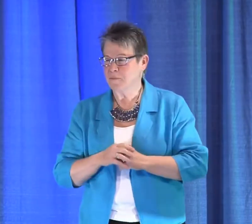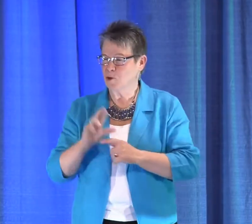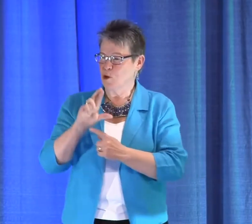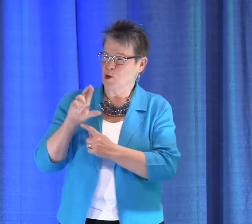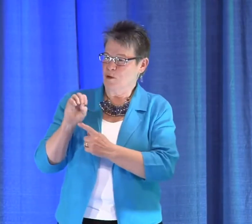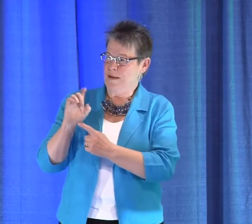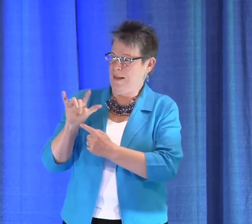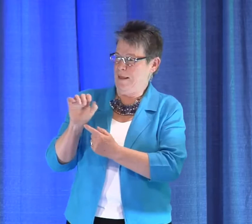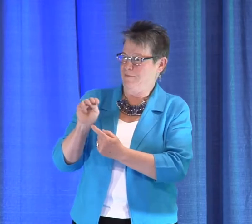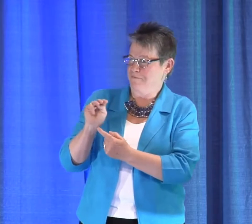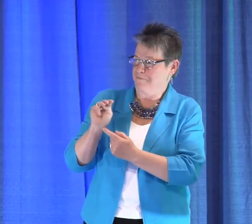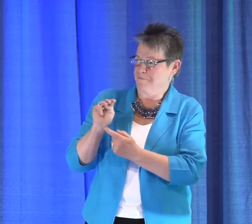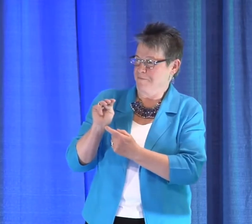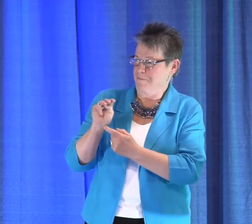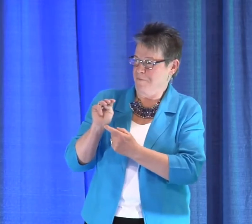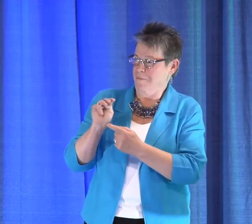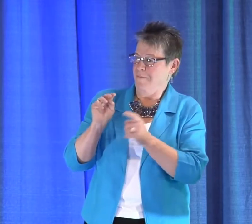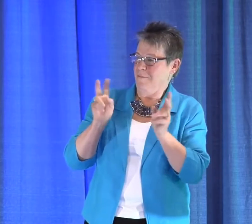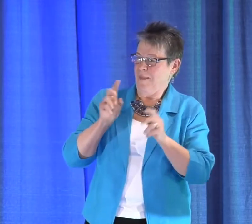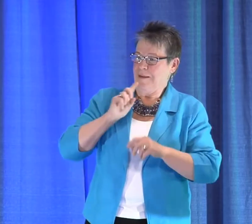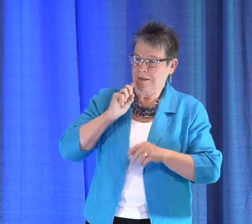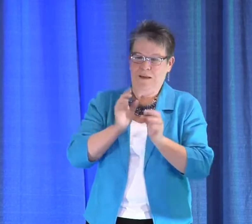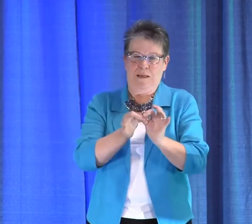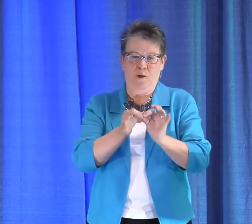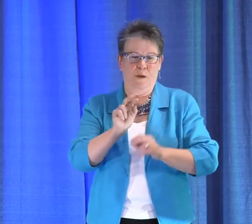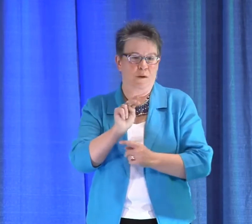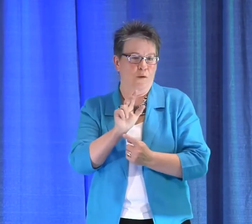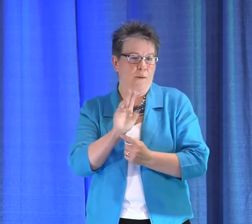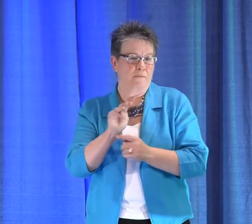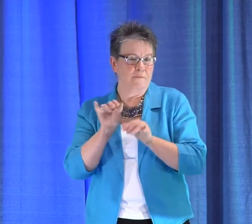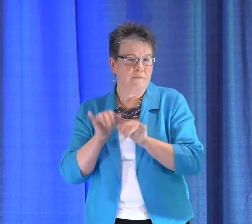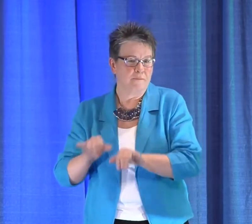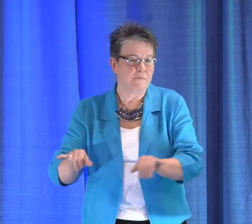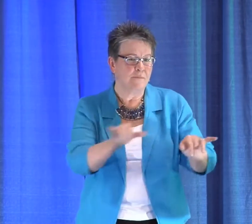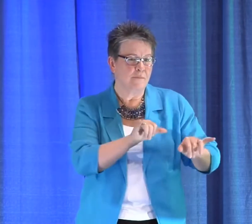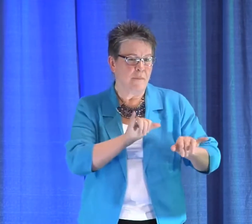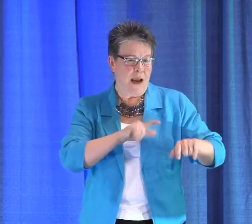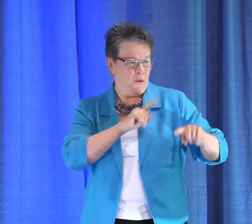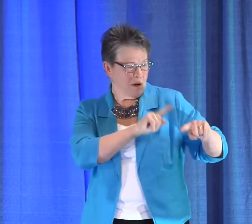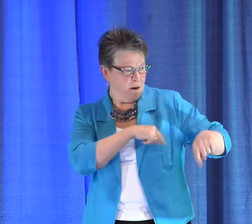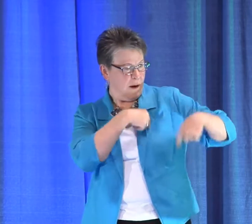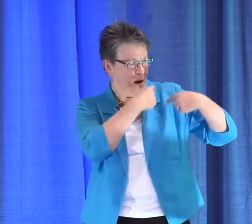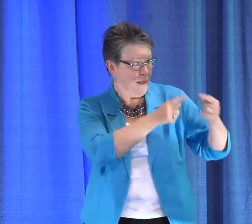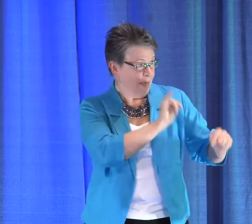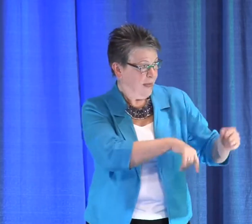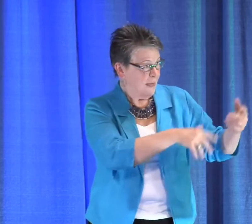It's time. It is time to reclaim the deaf interpreting norm.